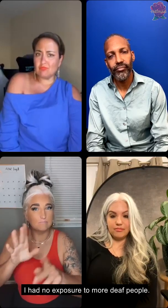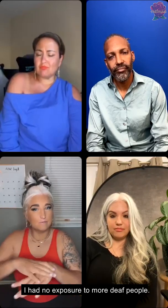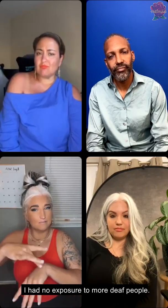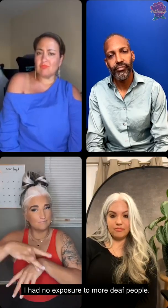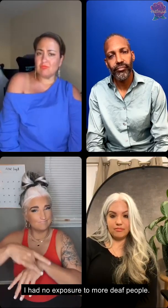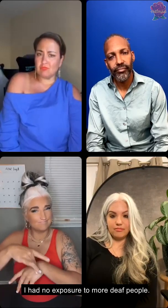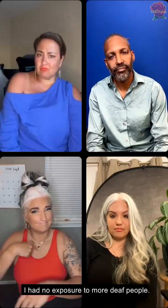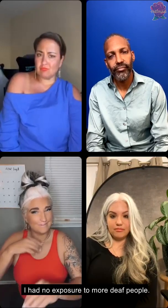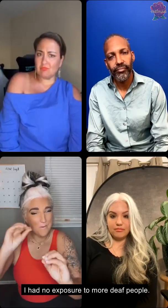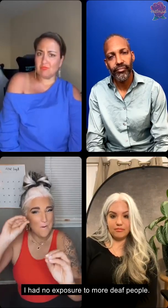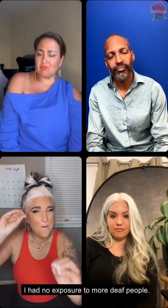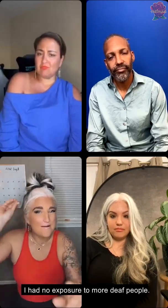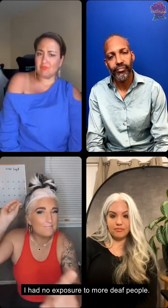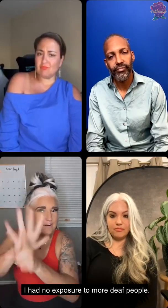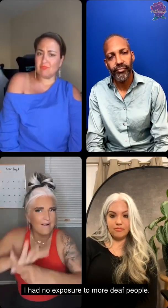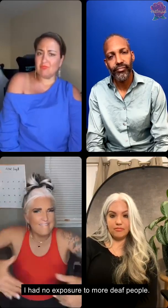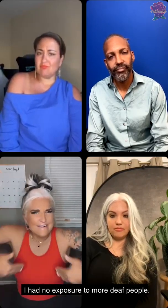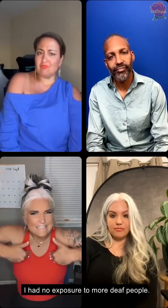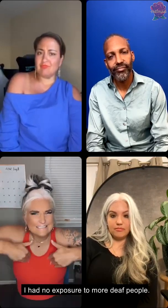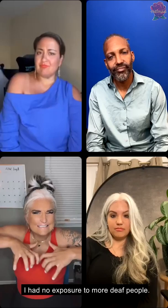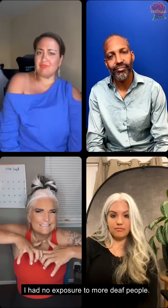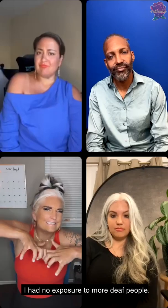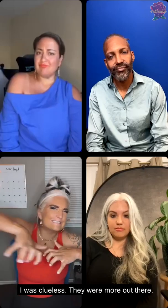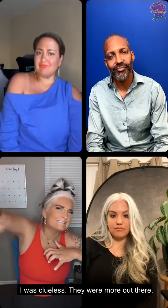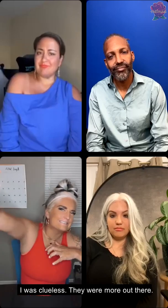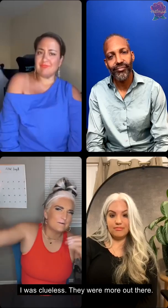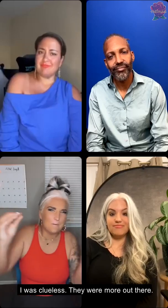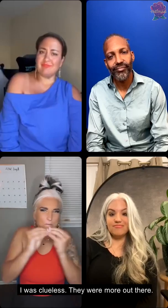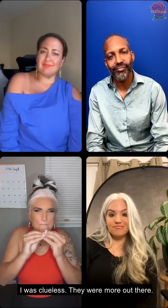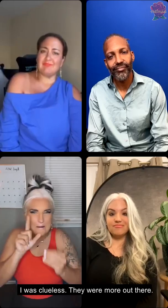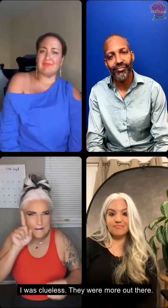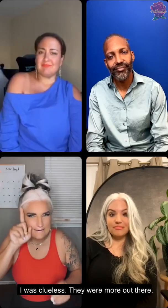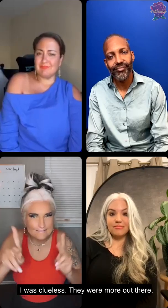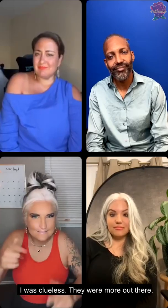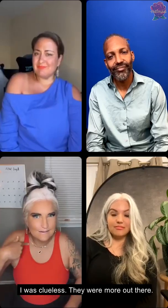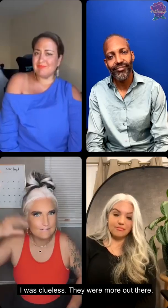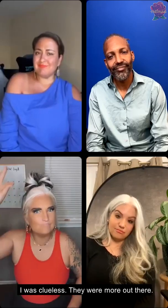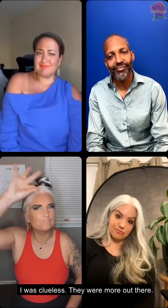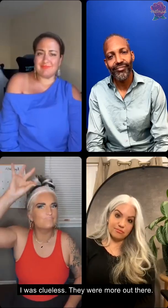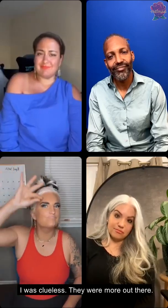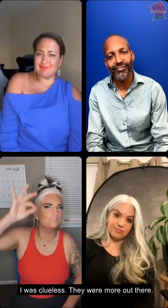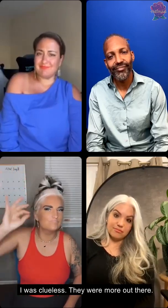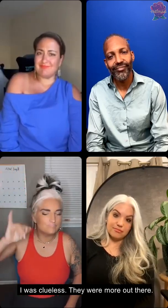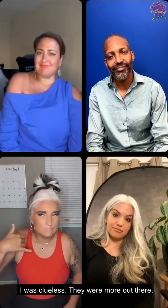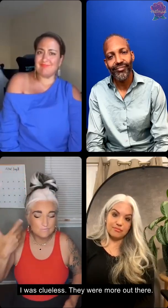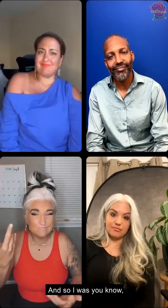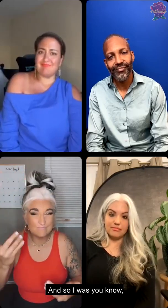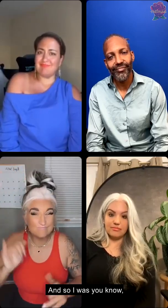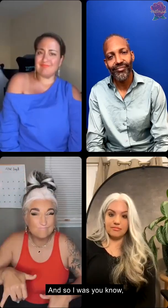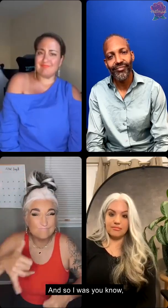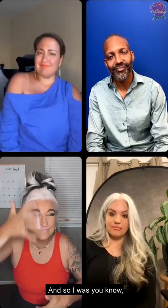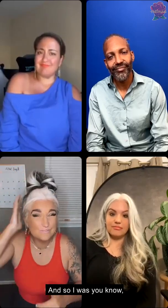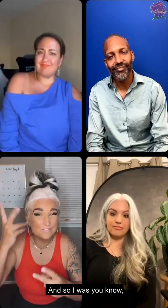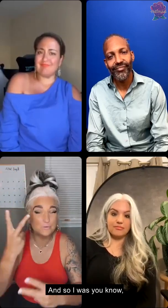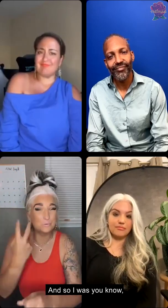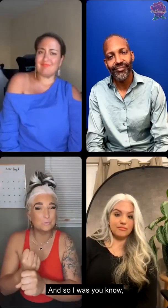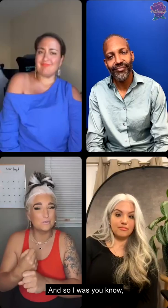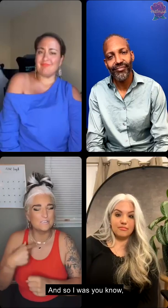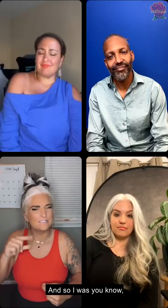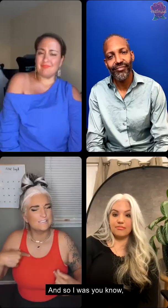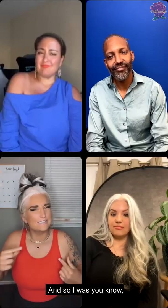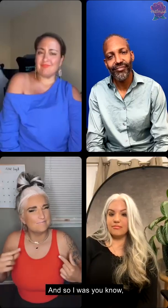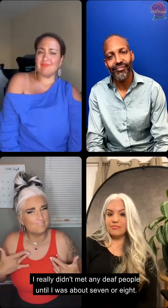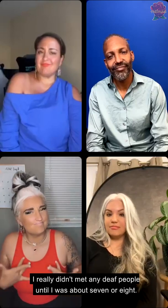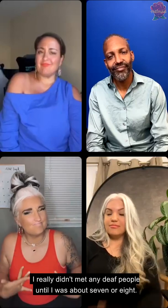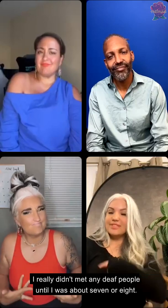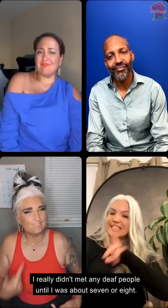deaf people on earth. I had no exposure to more deaf people. I was clueless there were more out there. And